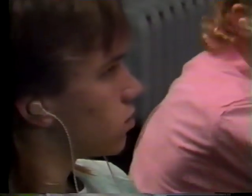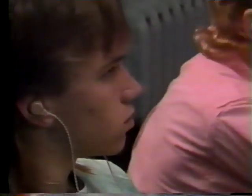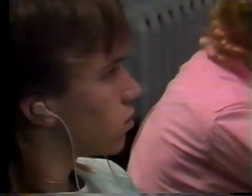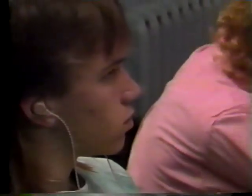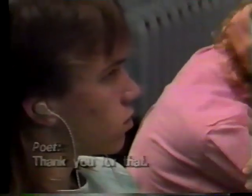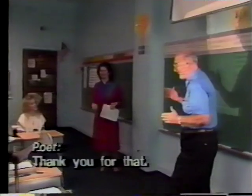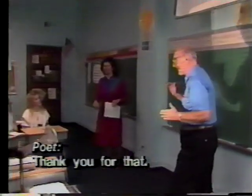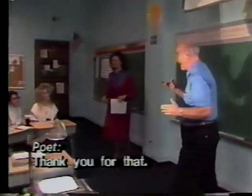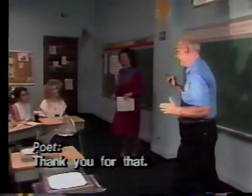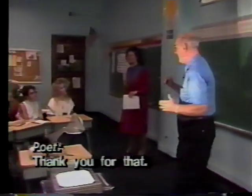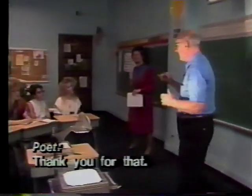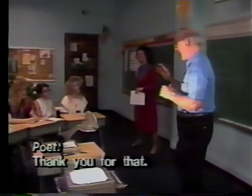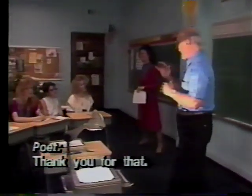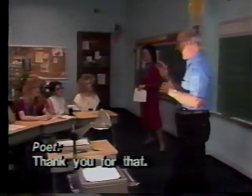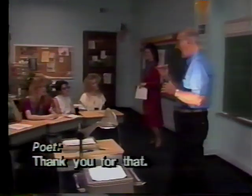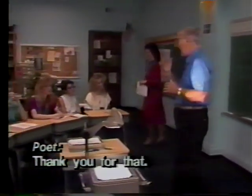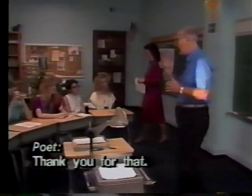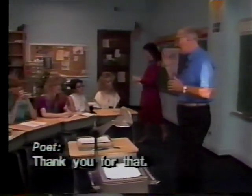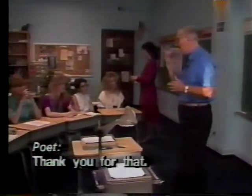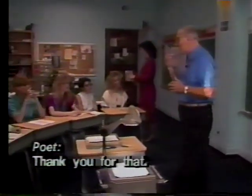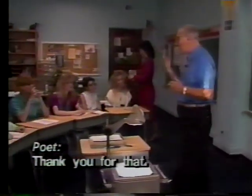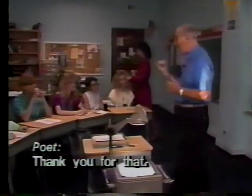Thank you. A reason why.